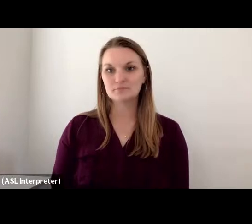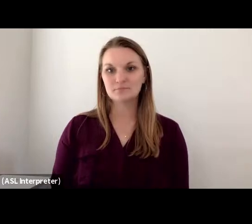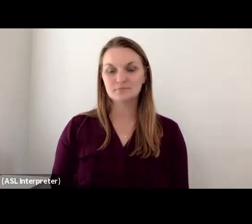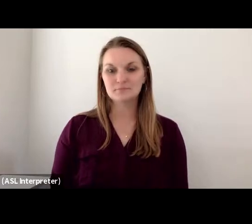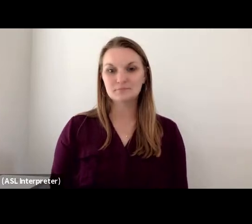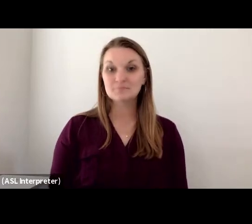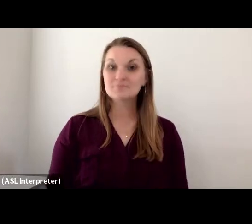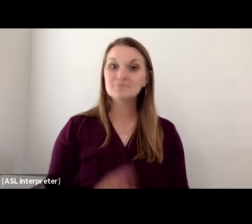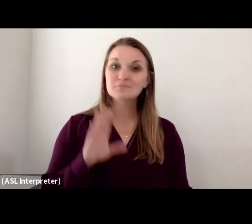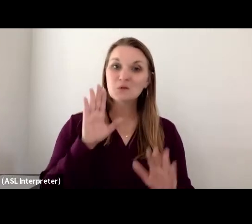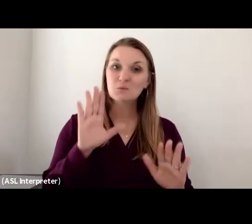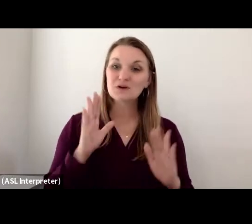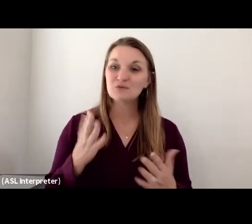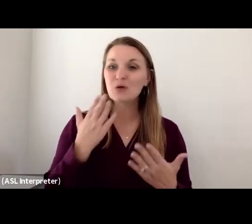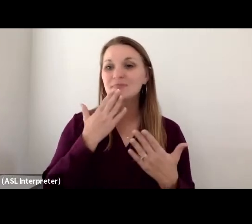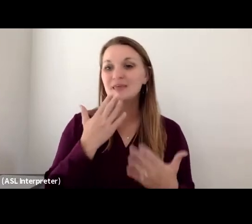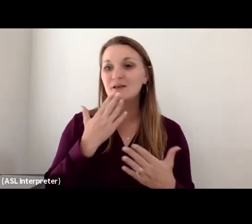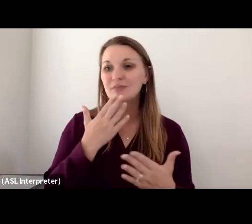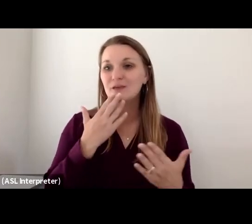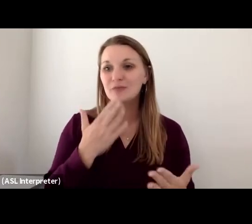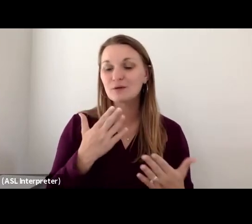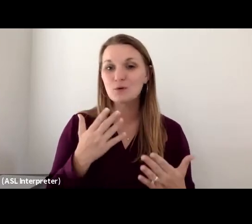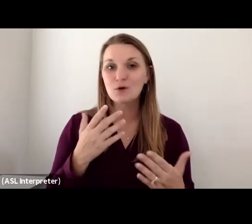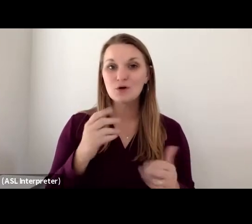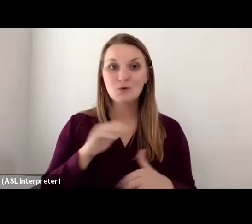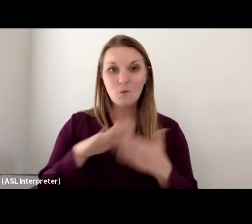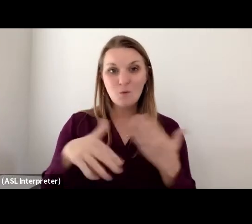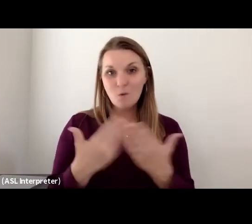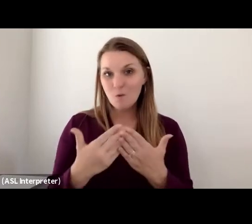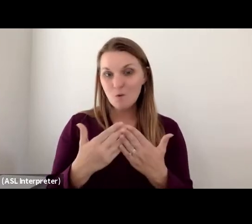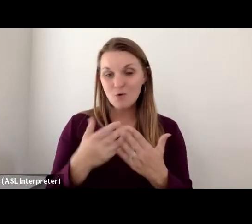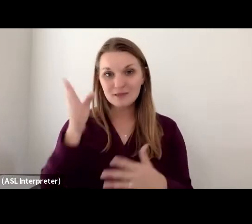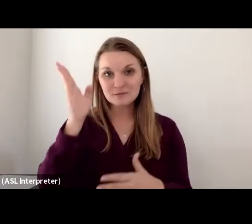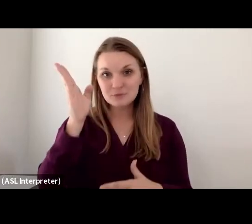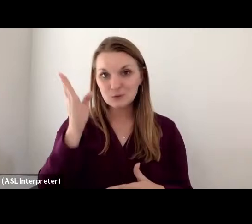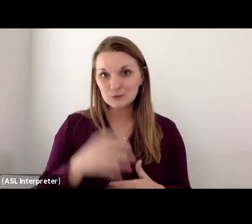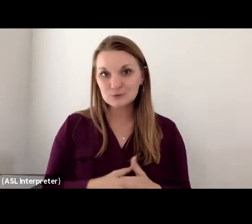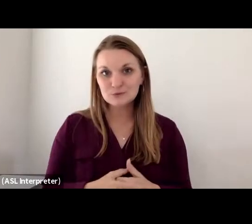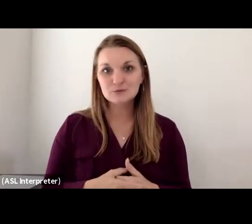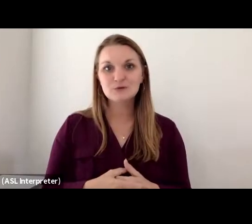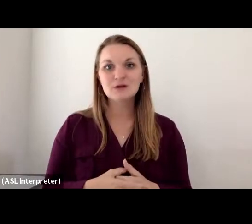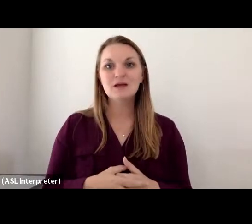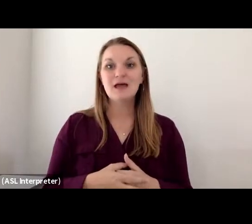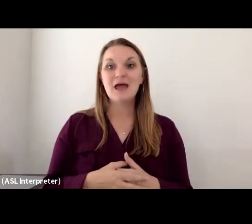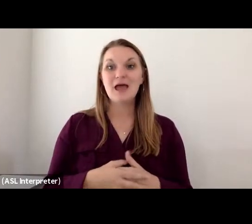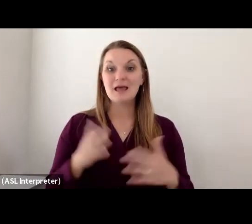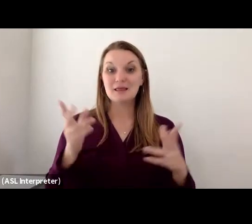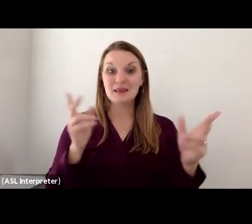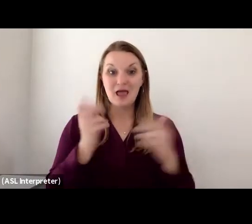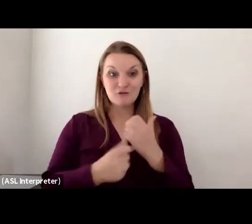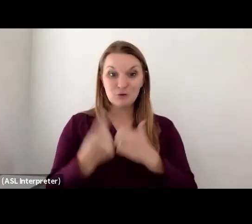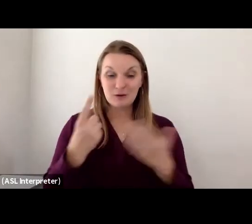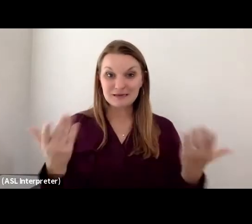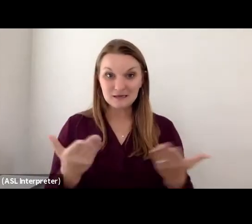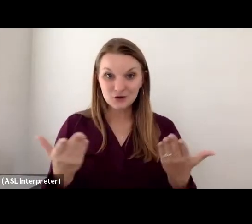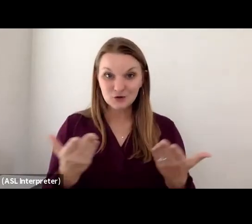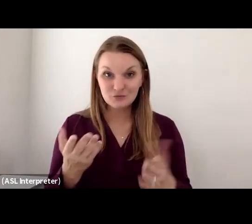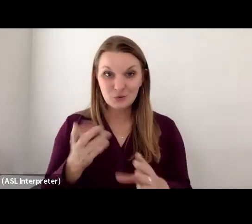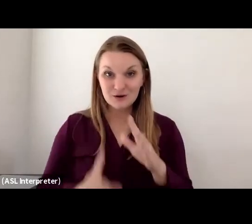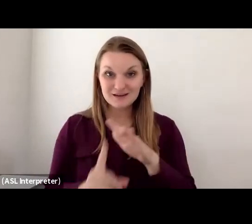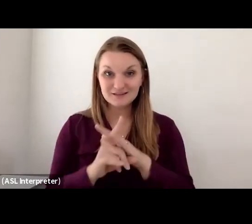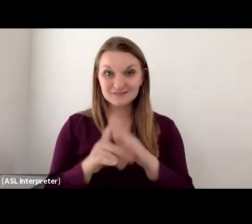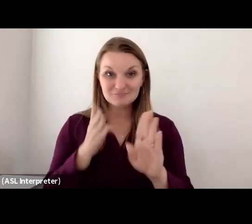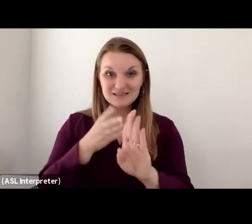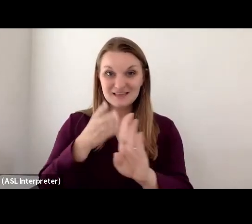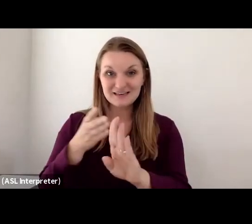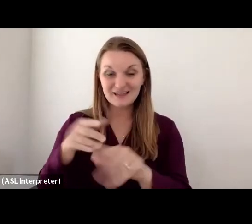Wonderful. Well, I just wanted to say thank you to all the speakers and the attendees on the call for attending our second